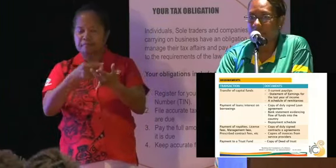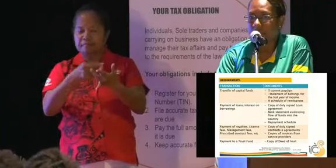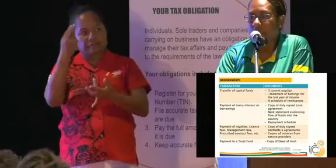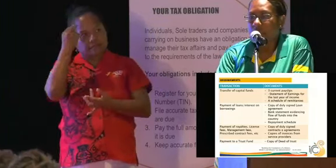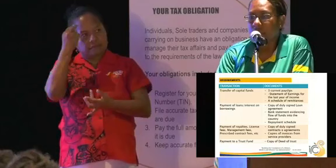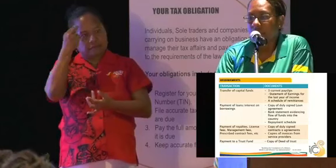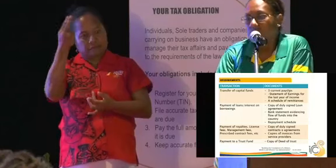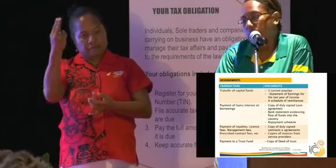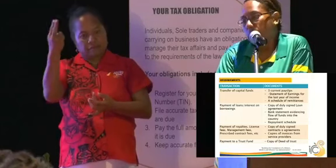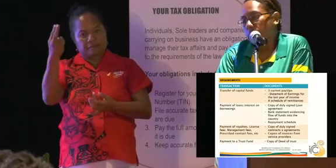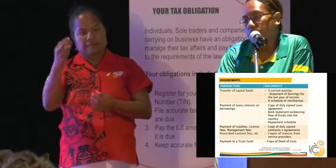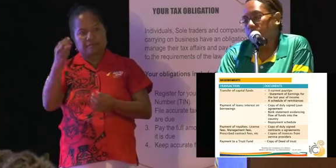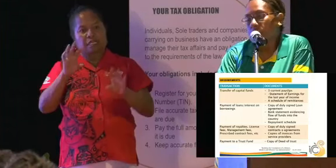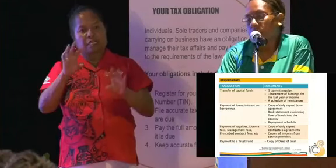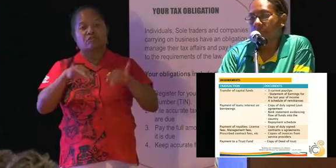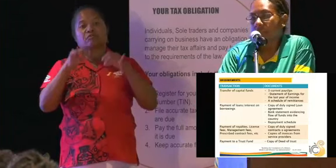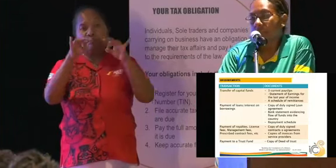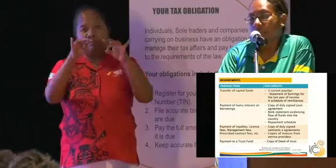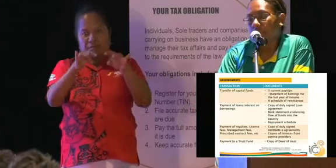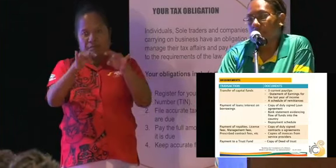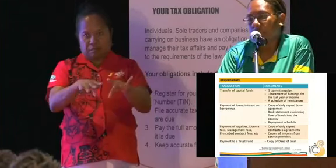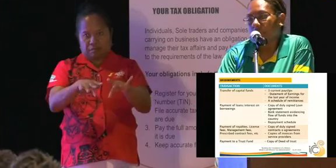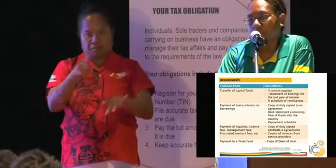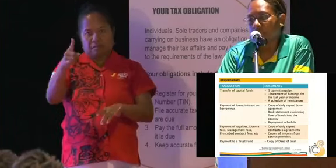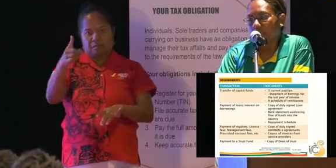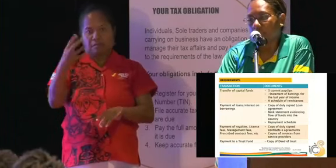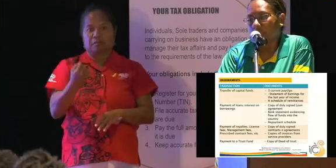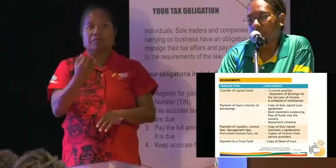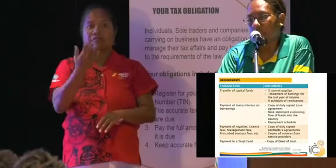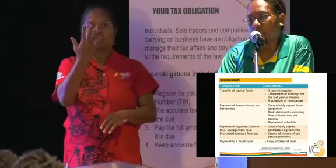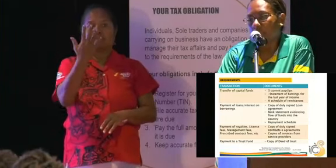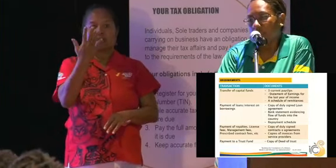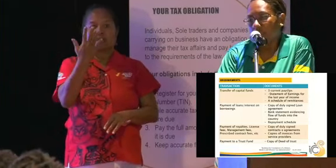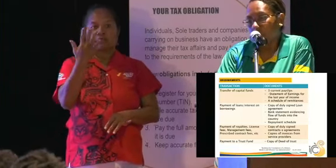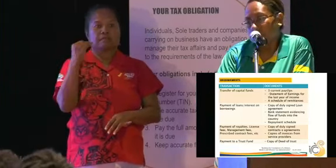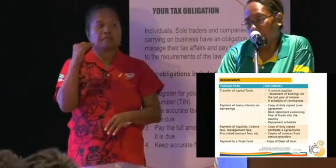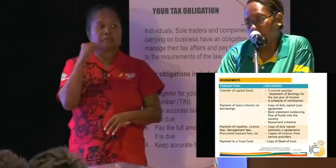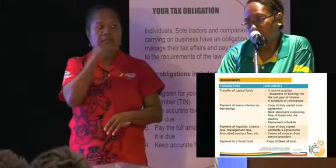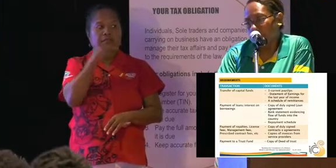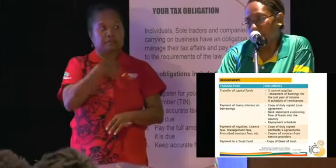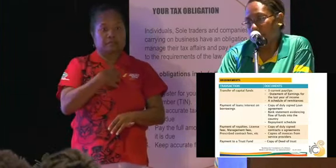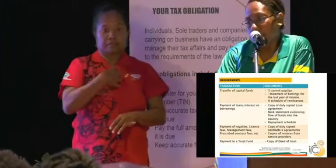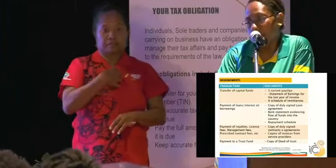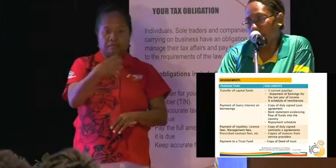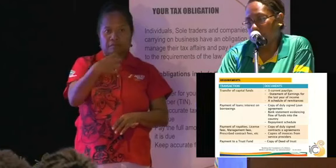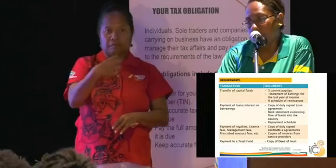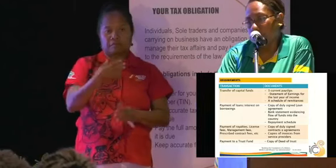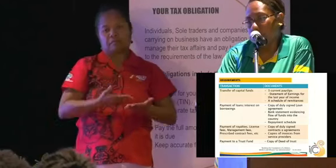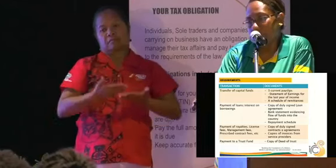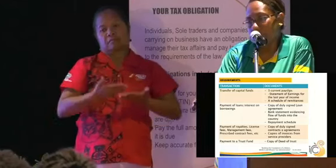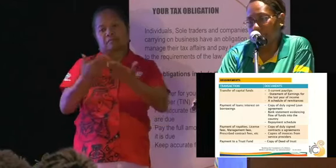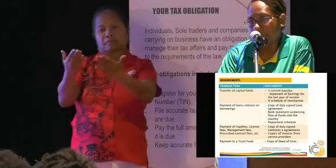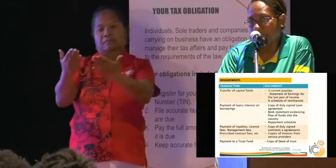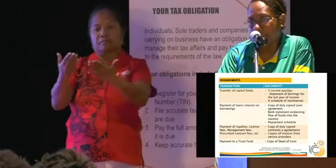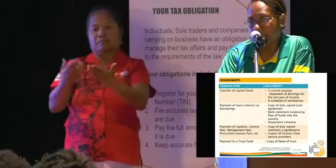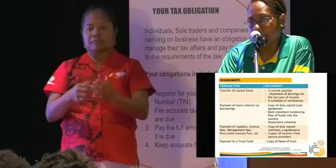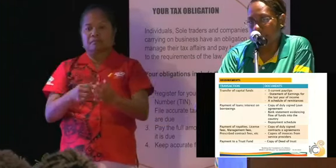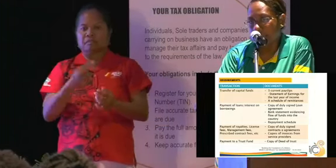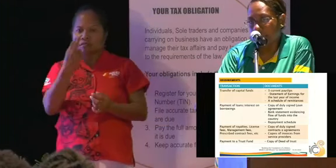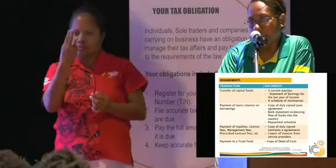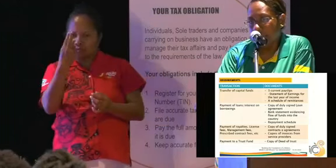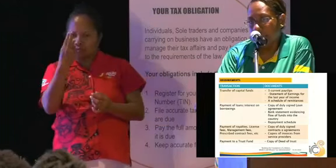Australia. If you exceed the 500,000, you will provide the first 2 plus the